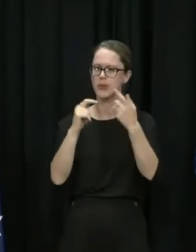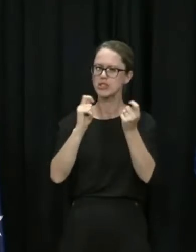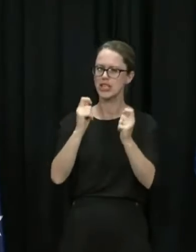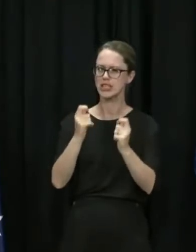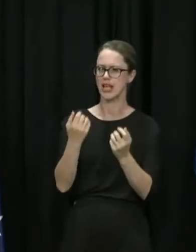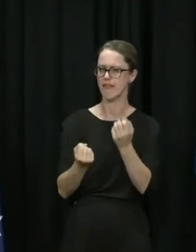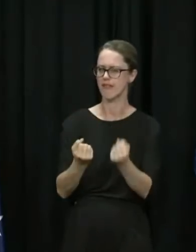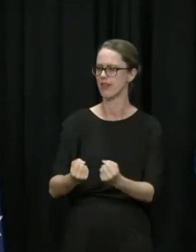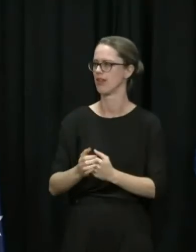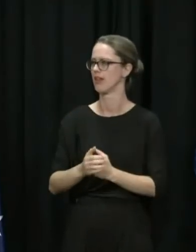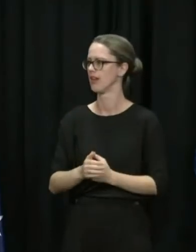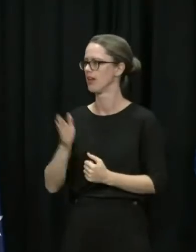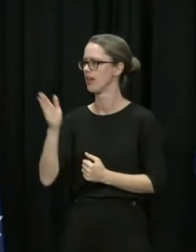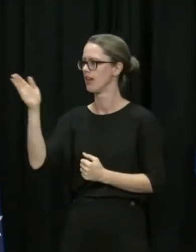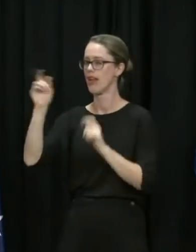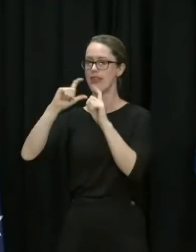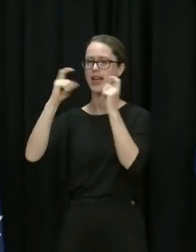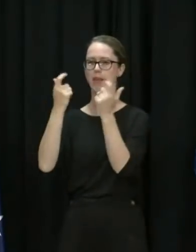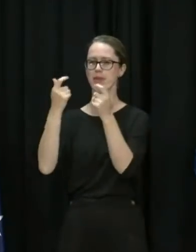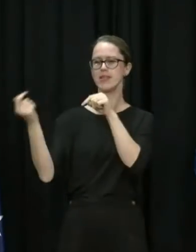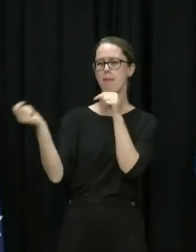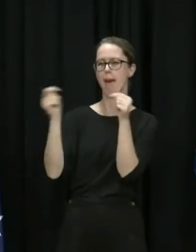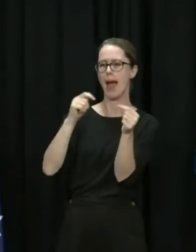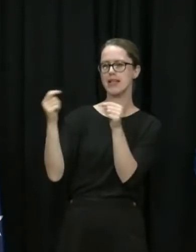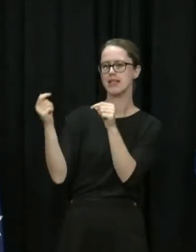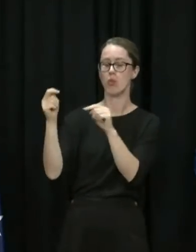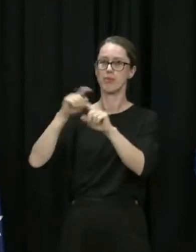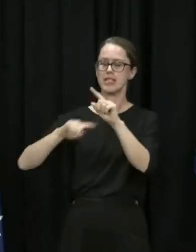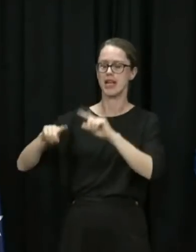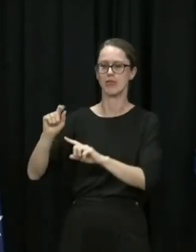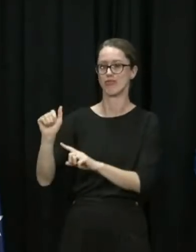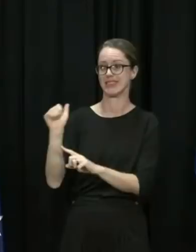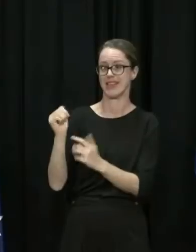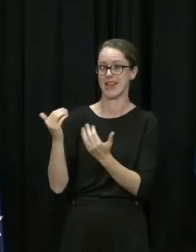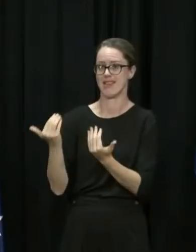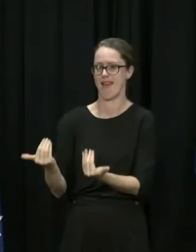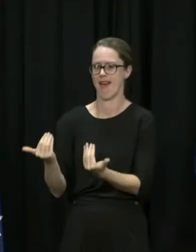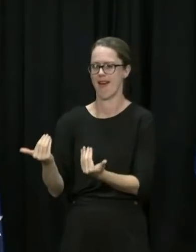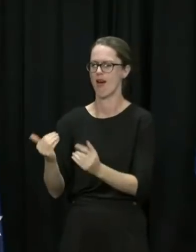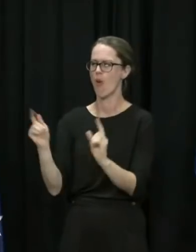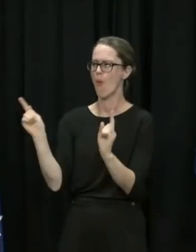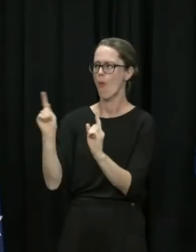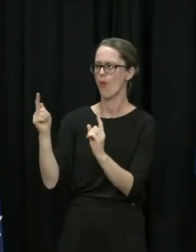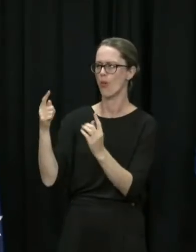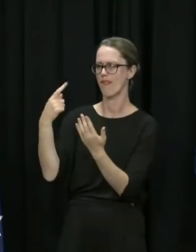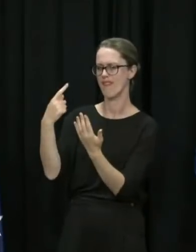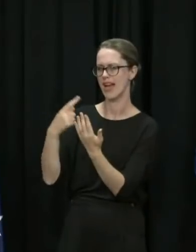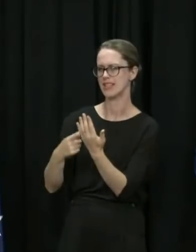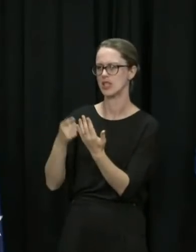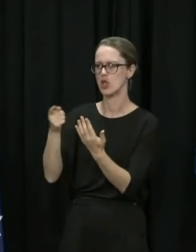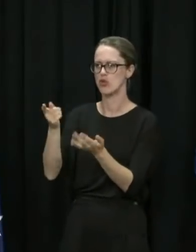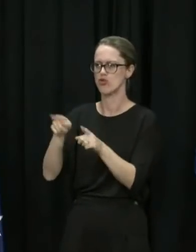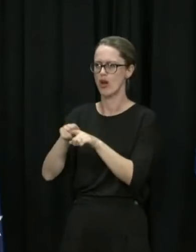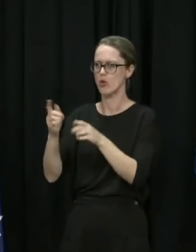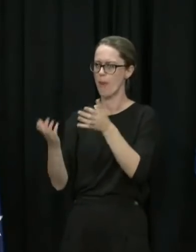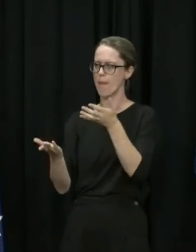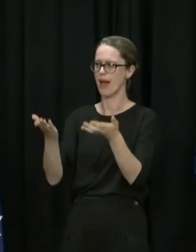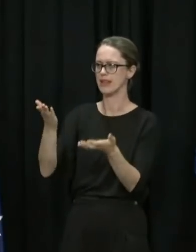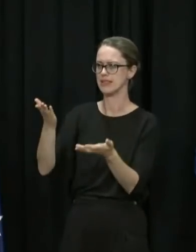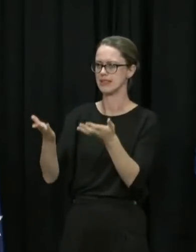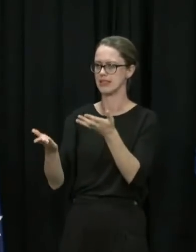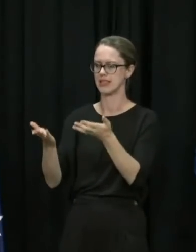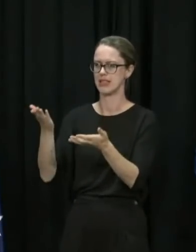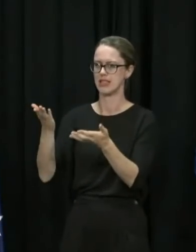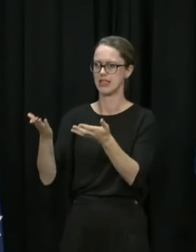Richard. around economic... In the Cabinet debate that you've just had, or the Cabinet meeting that you've just had, what were the factors that you weighed up both for